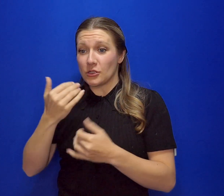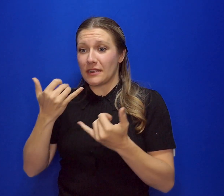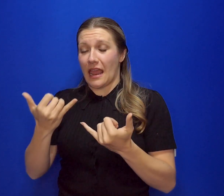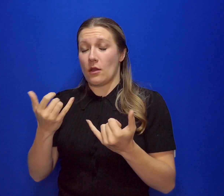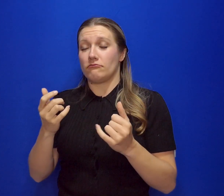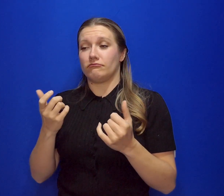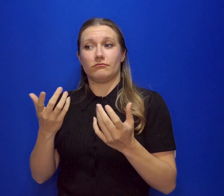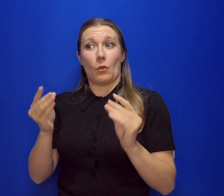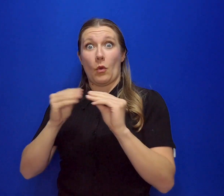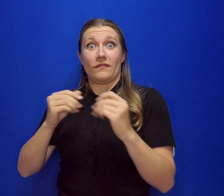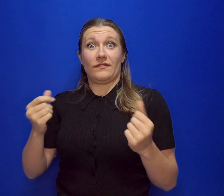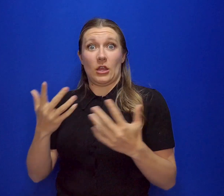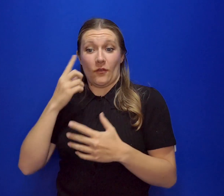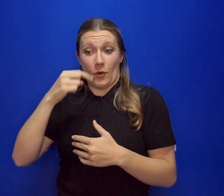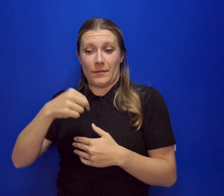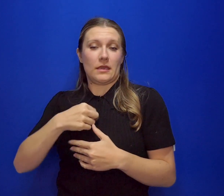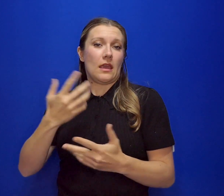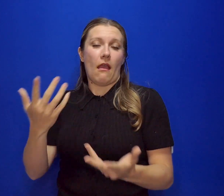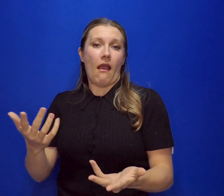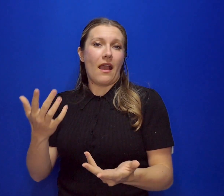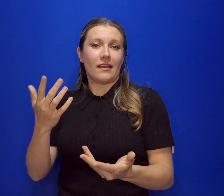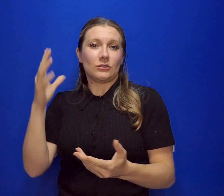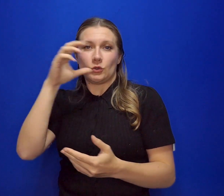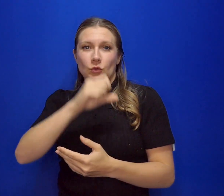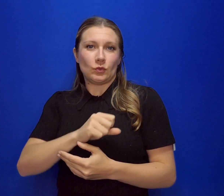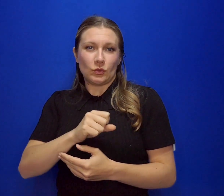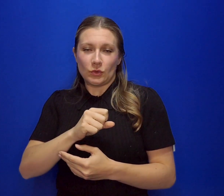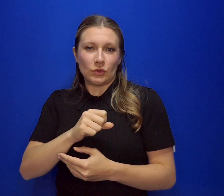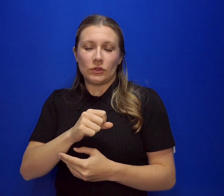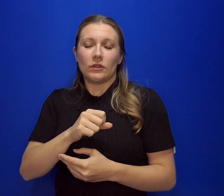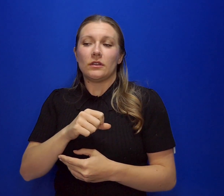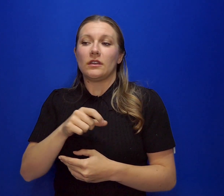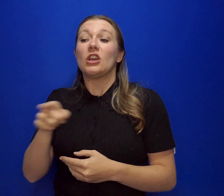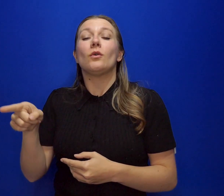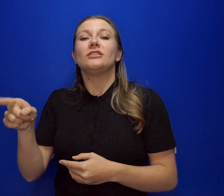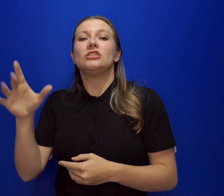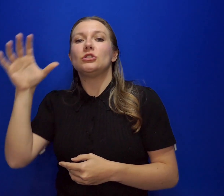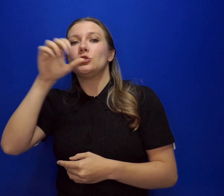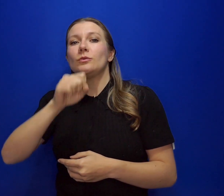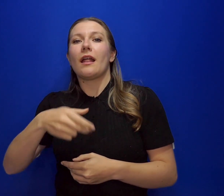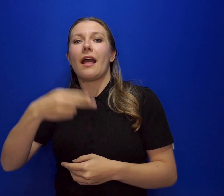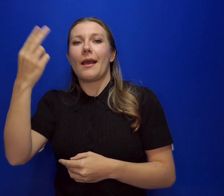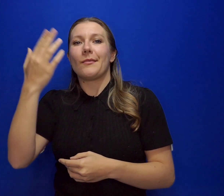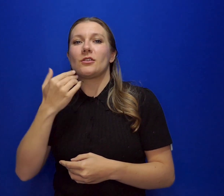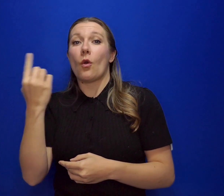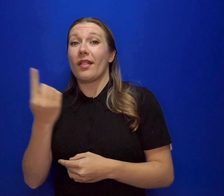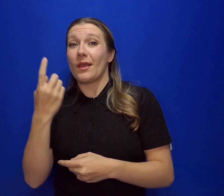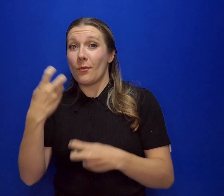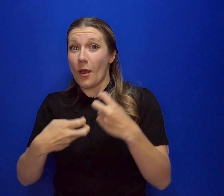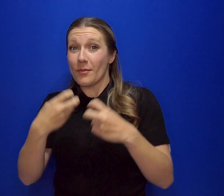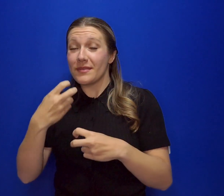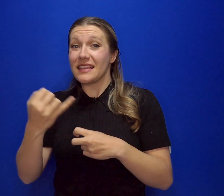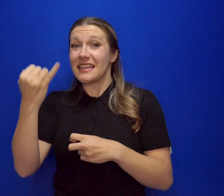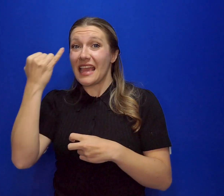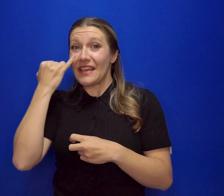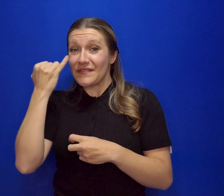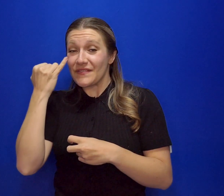I assume there was only an issue with high blood sugars she assumed that high blood sugars were only a problem if there were a presence